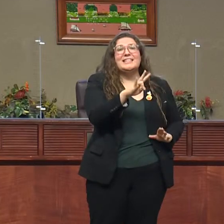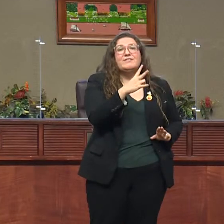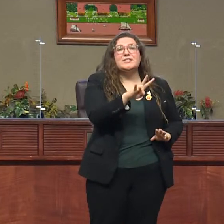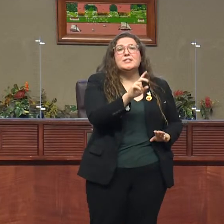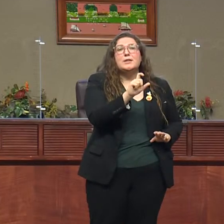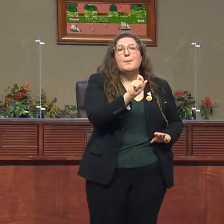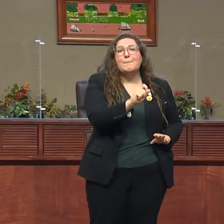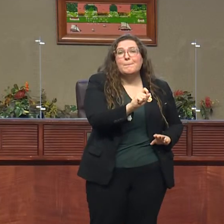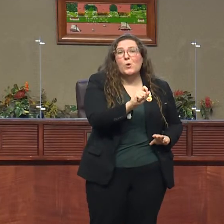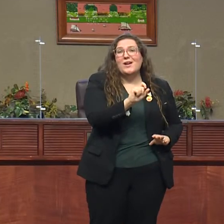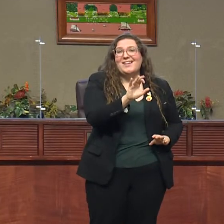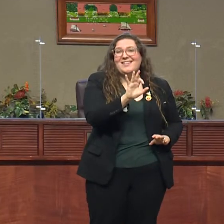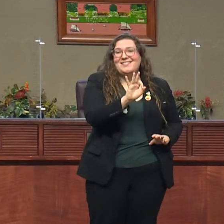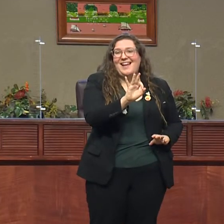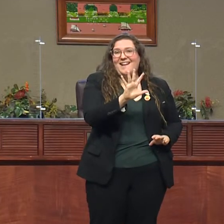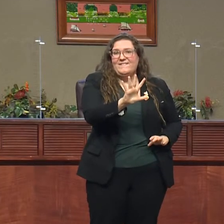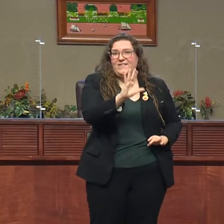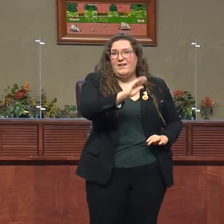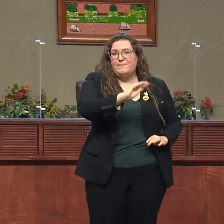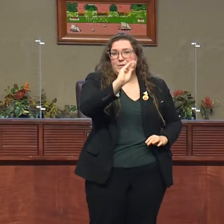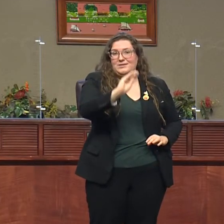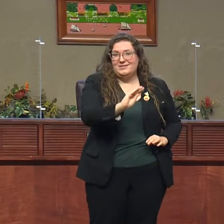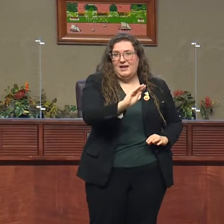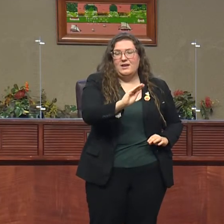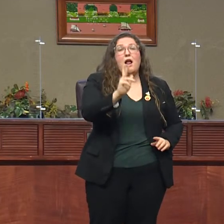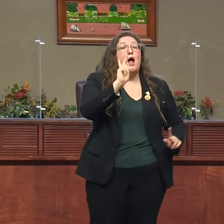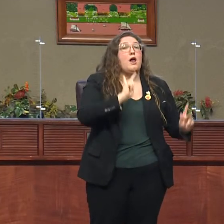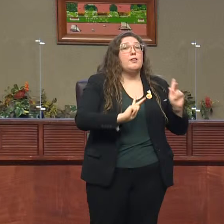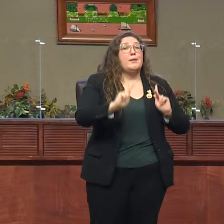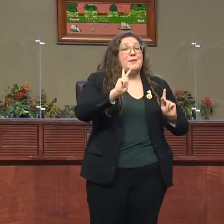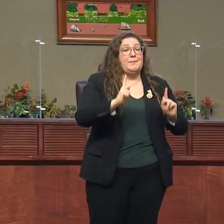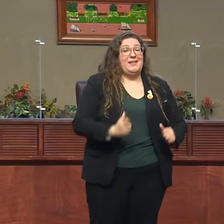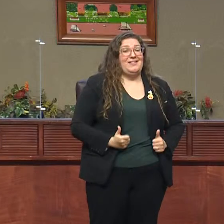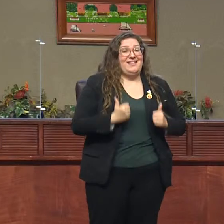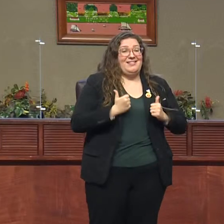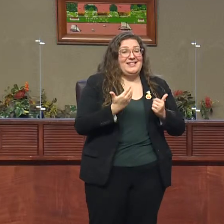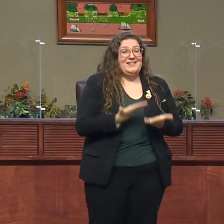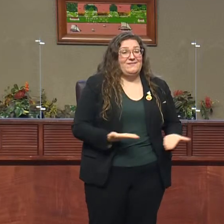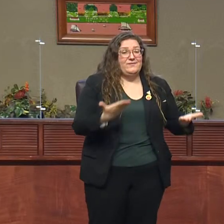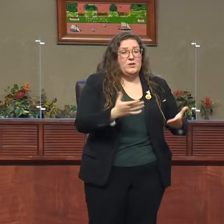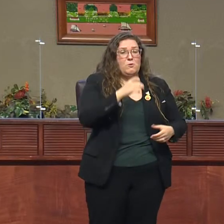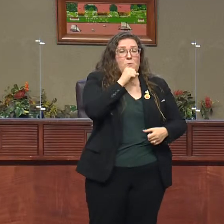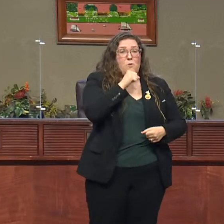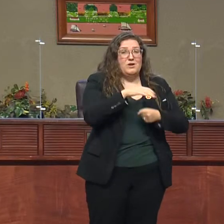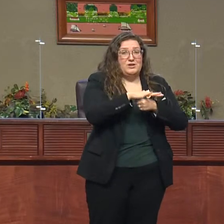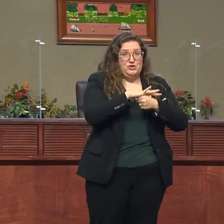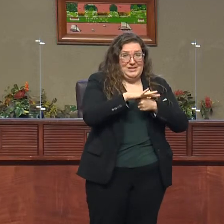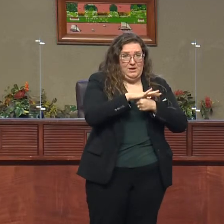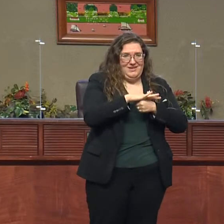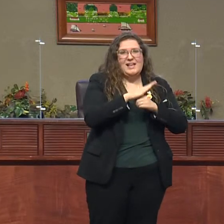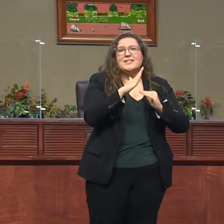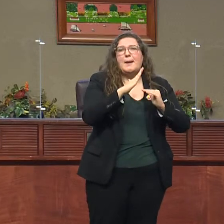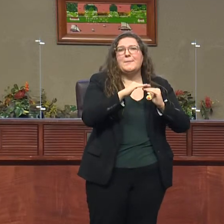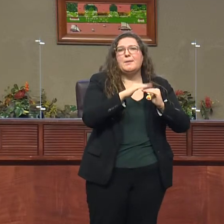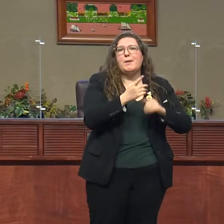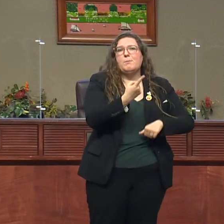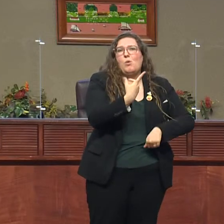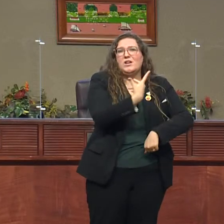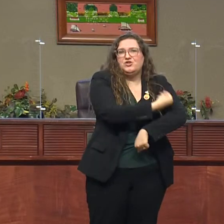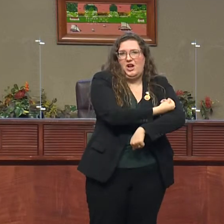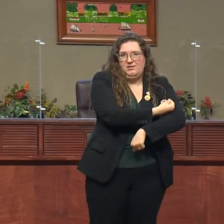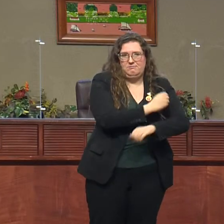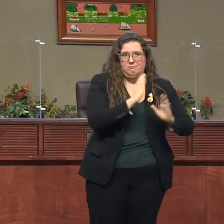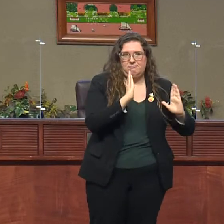17.95% of our population have received at least 1 or more doses. For residents over